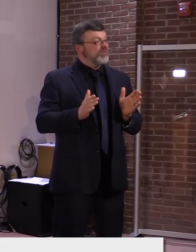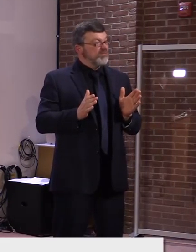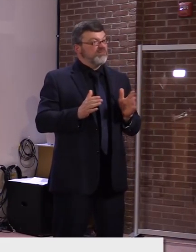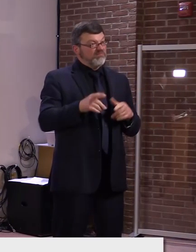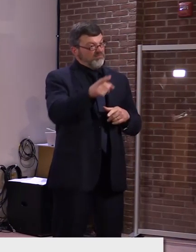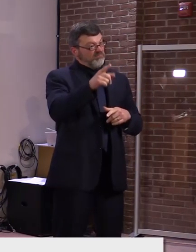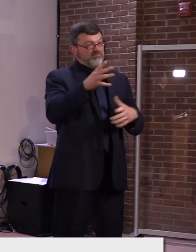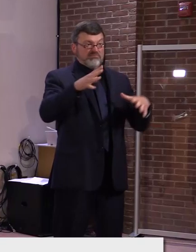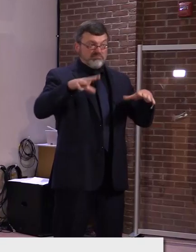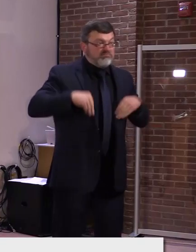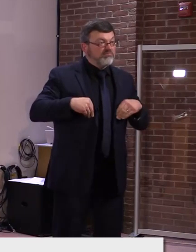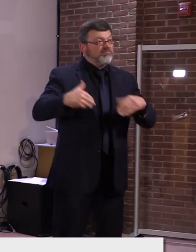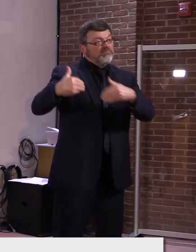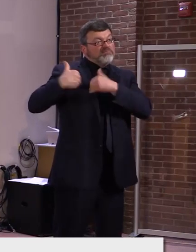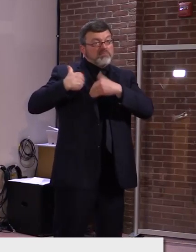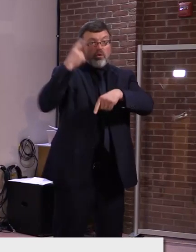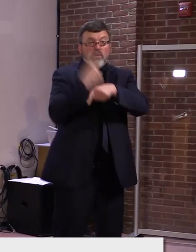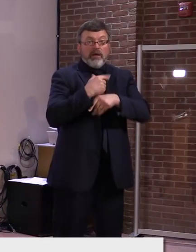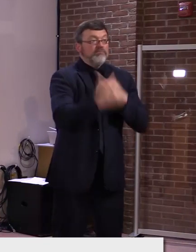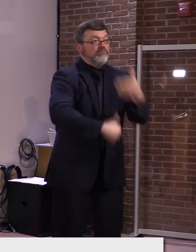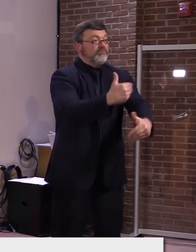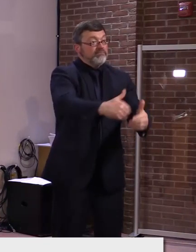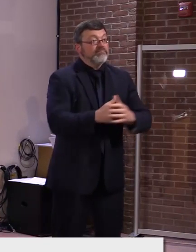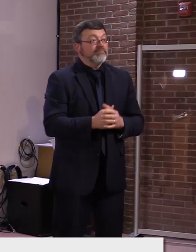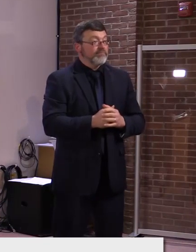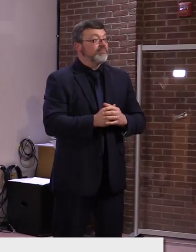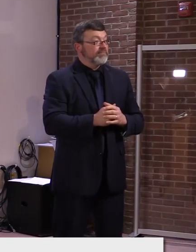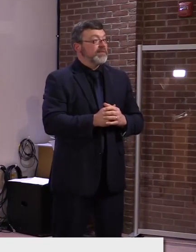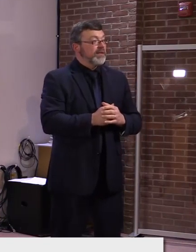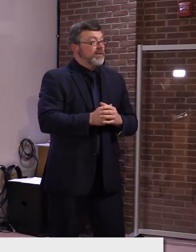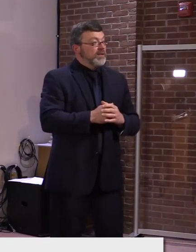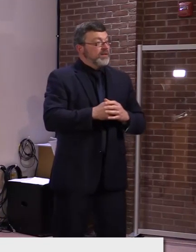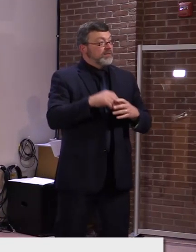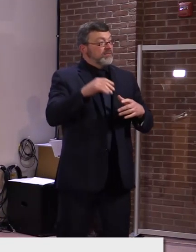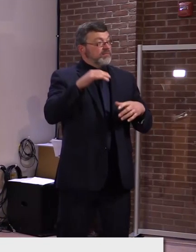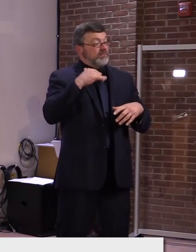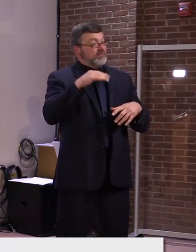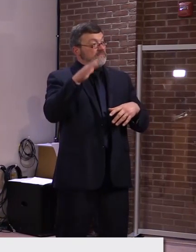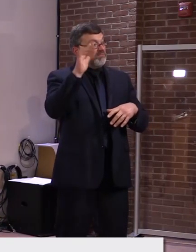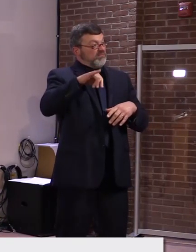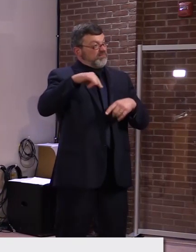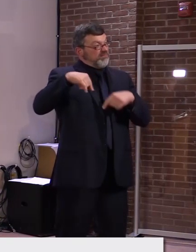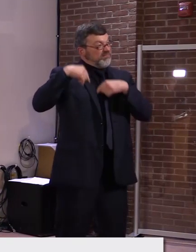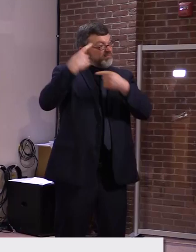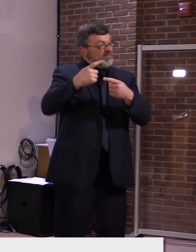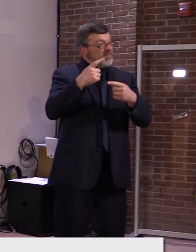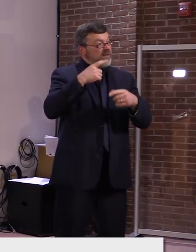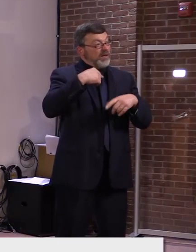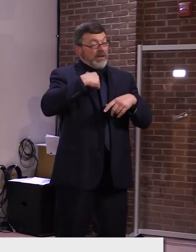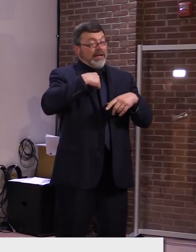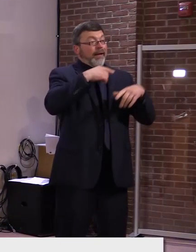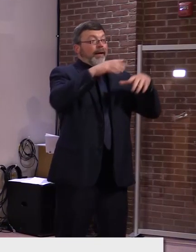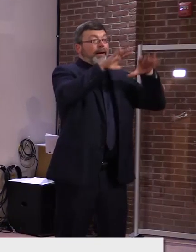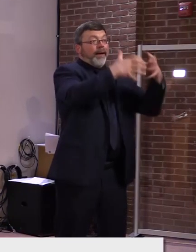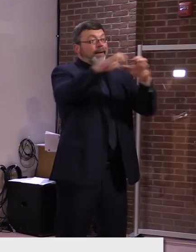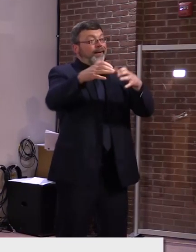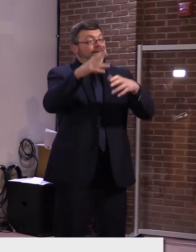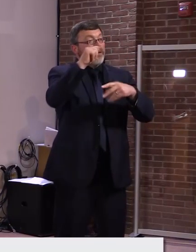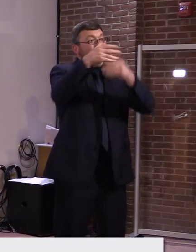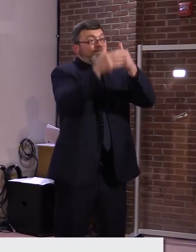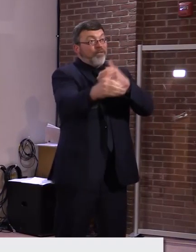three of the Vermont Forward plan, over 2 weeks ahead of schedule. We were also able to adopt the